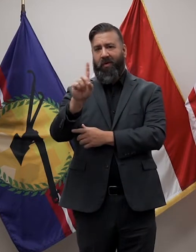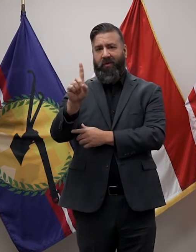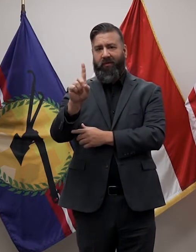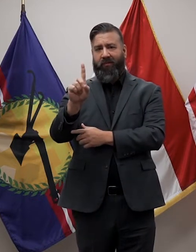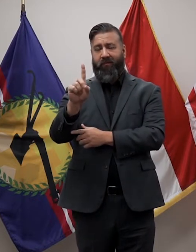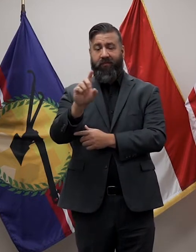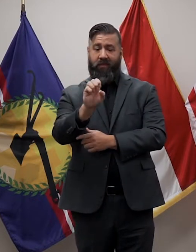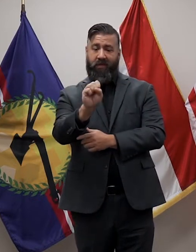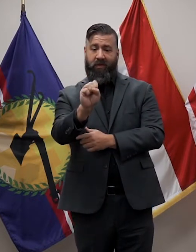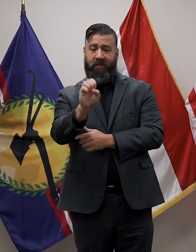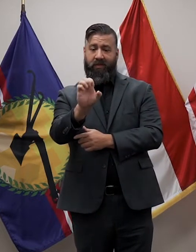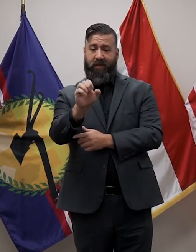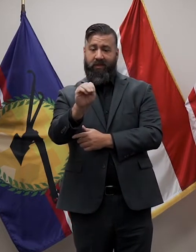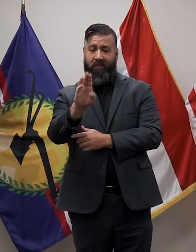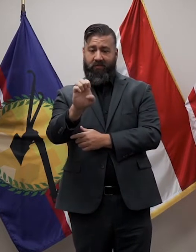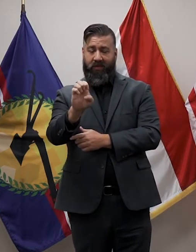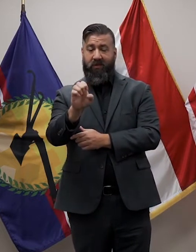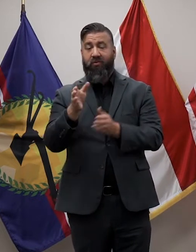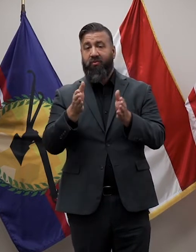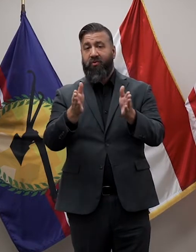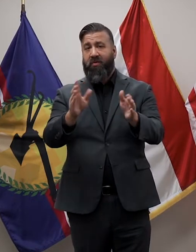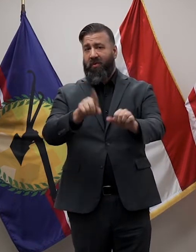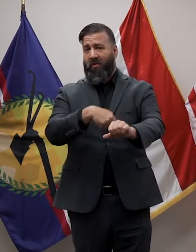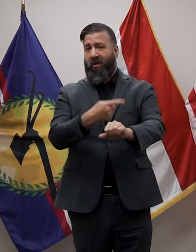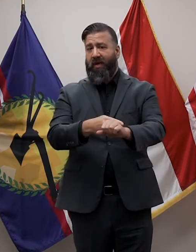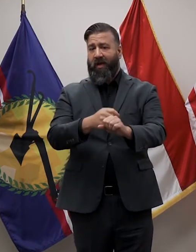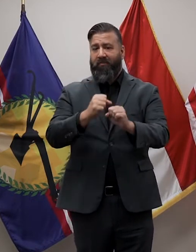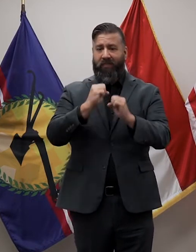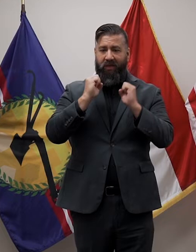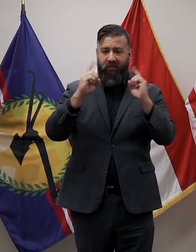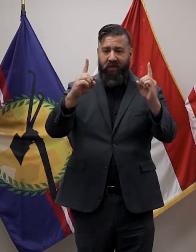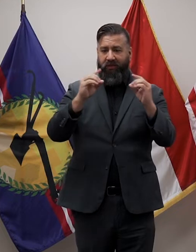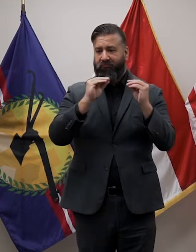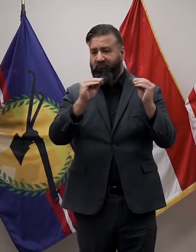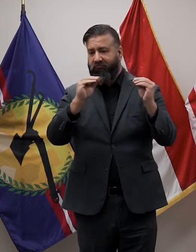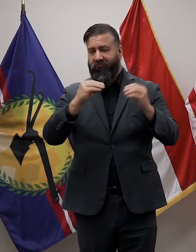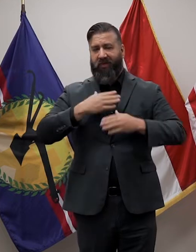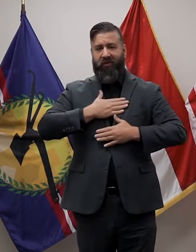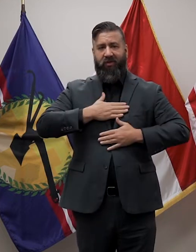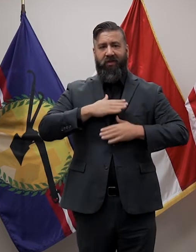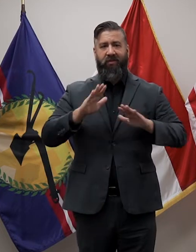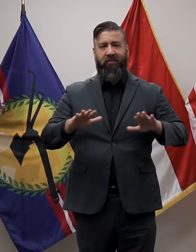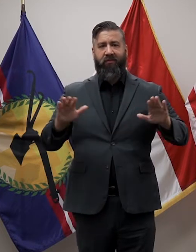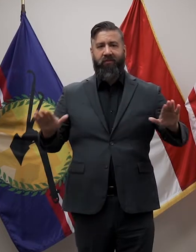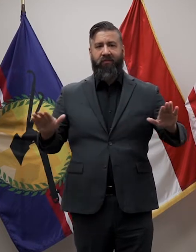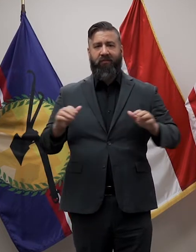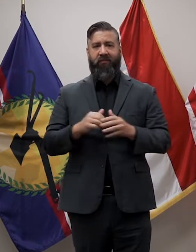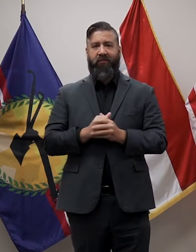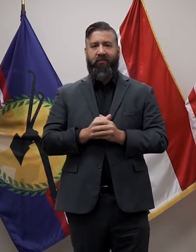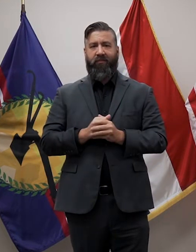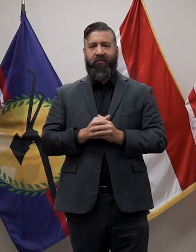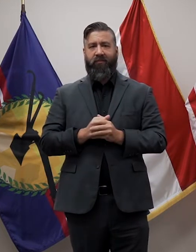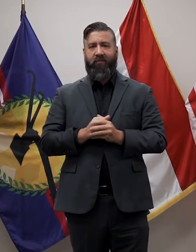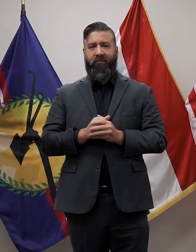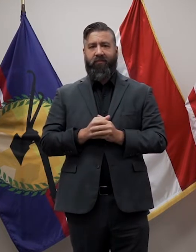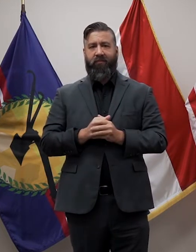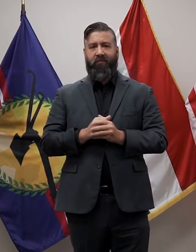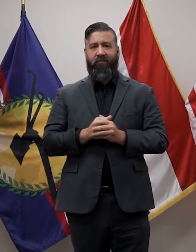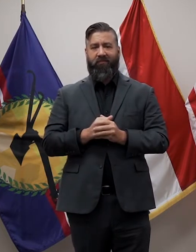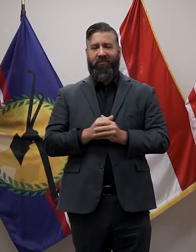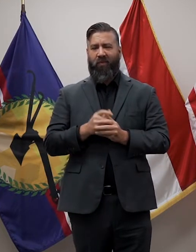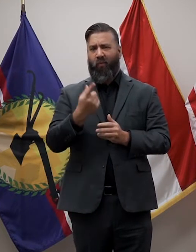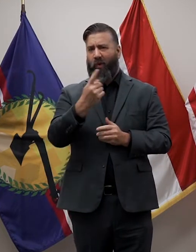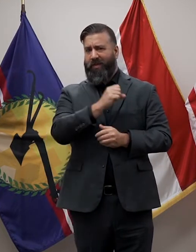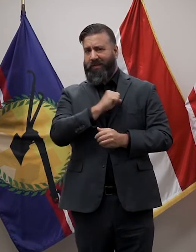has long been a place to educate and entertain children. While a Texas senator seems to be threatened by the